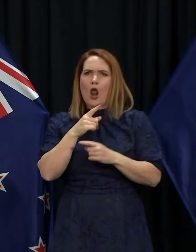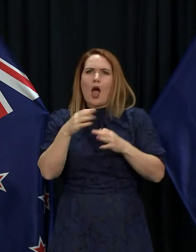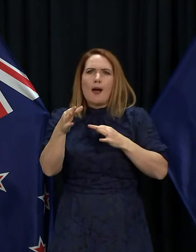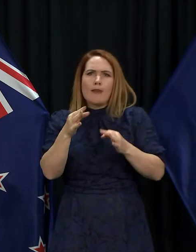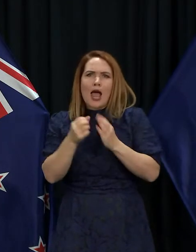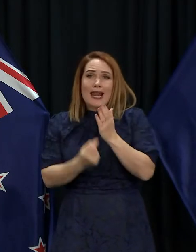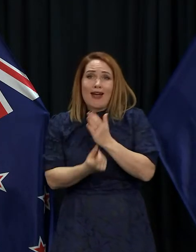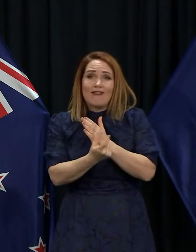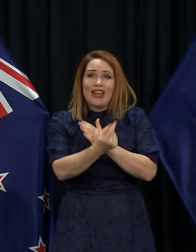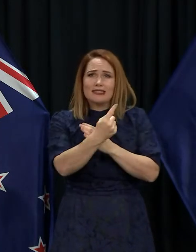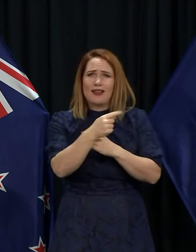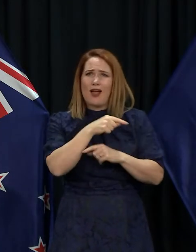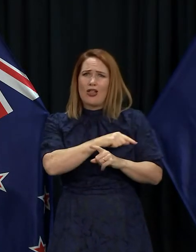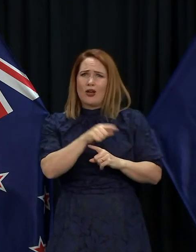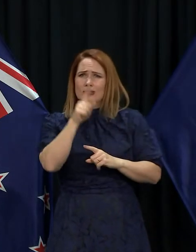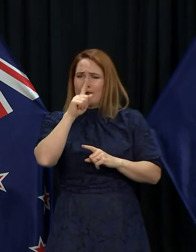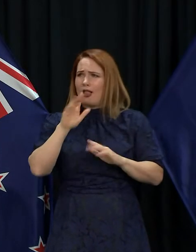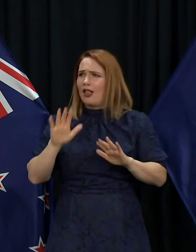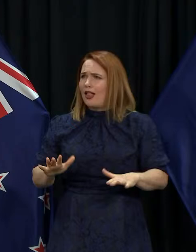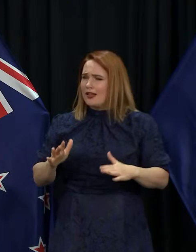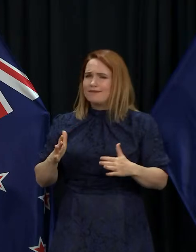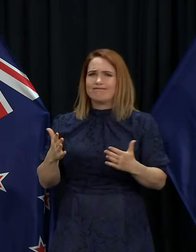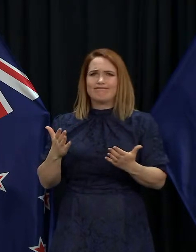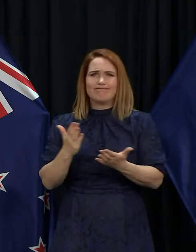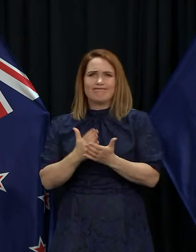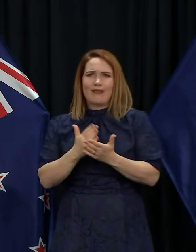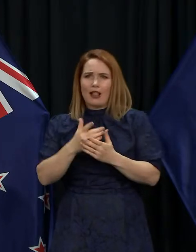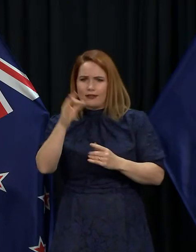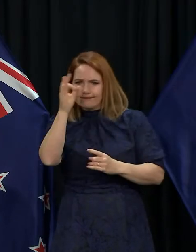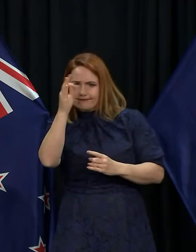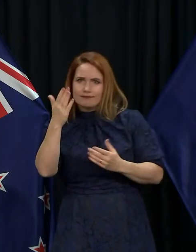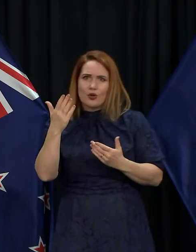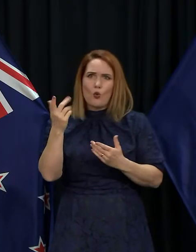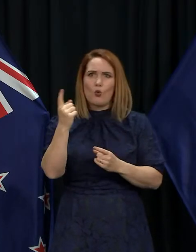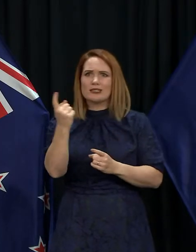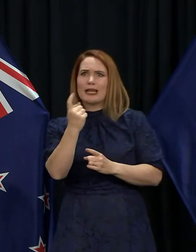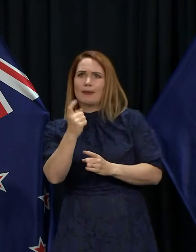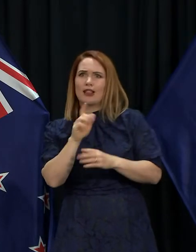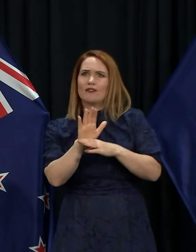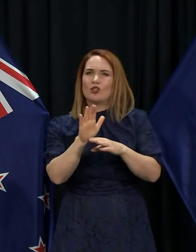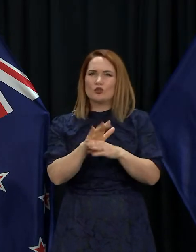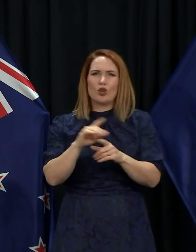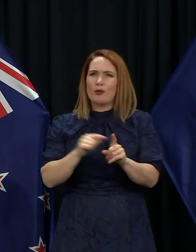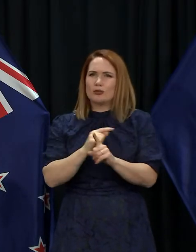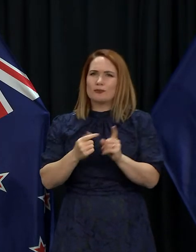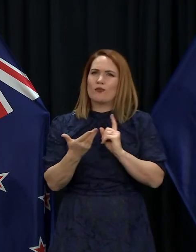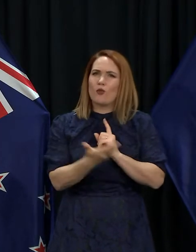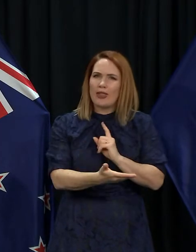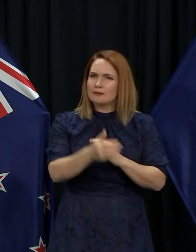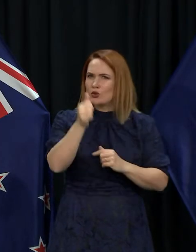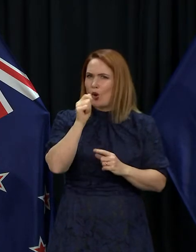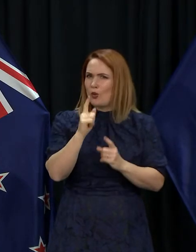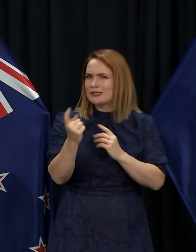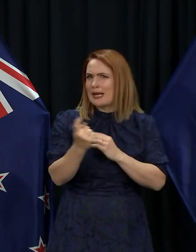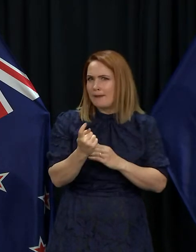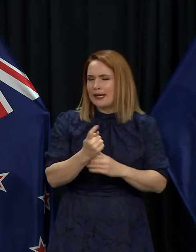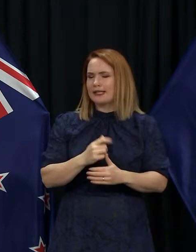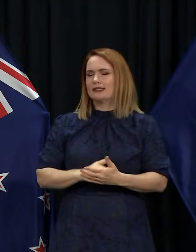going to be able to give them an indication of how they can plan for the future? It is incredibly difficult